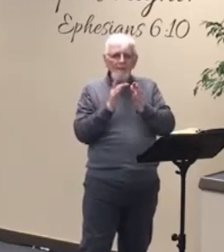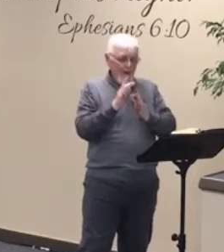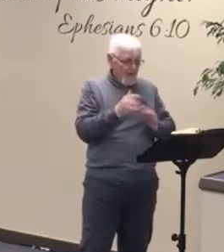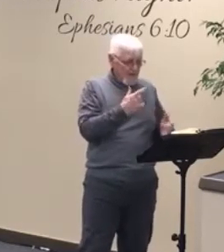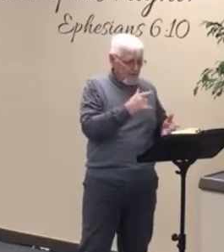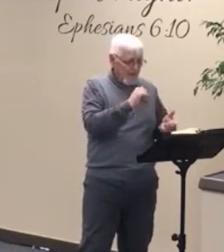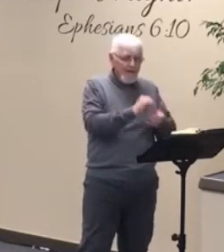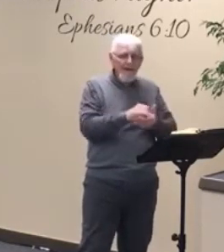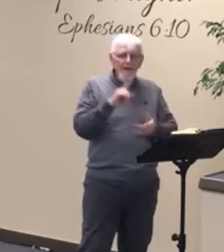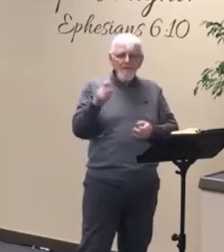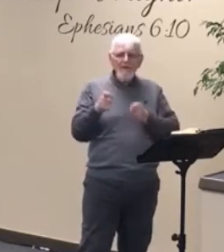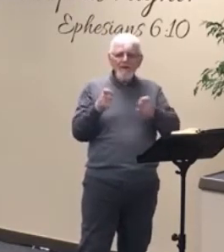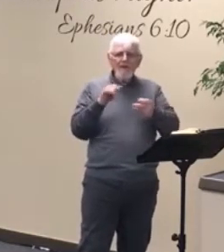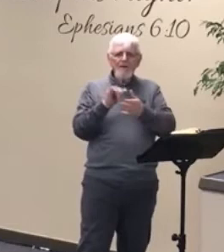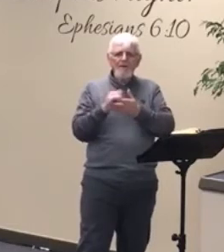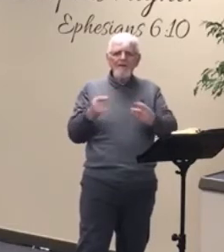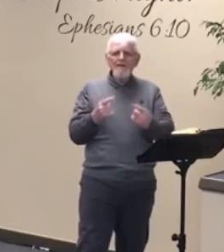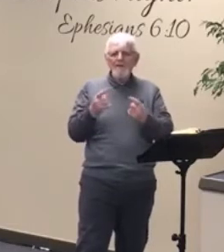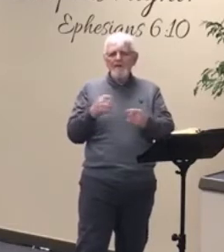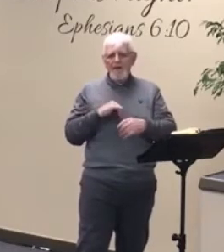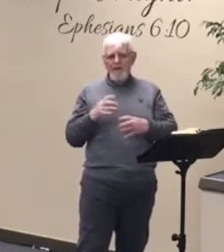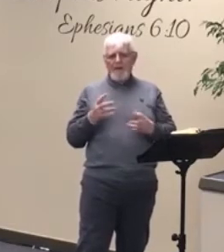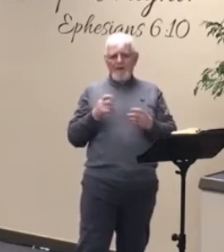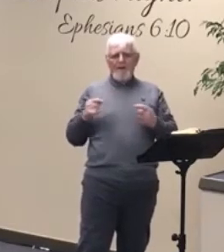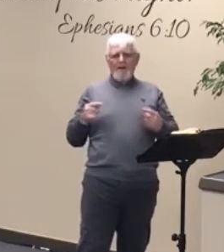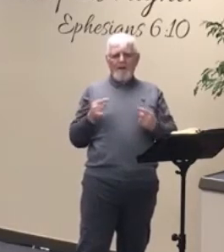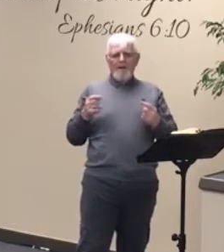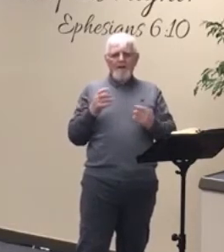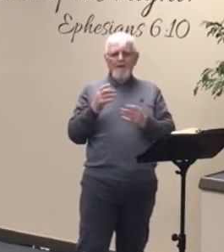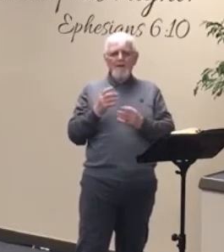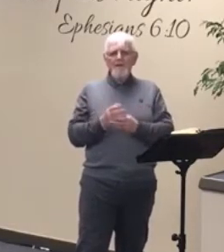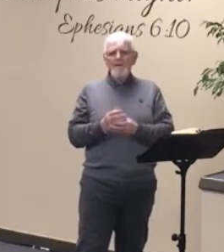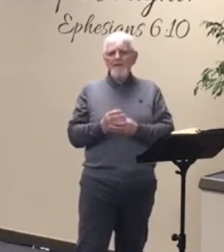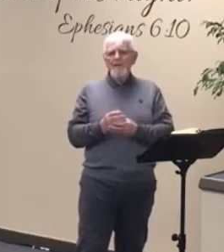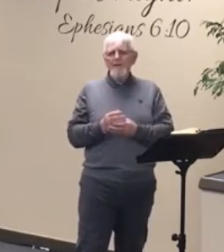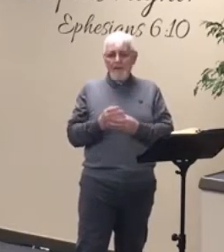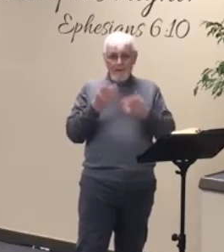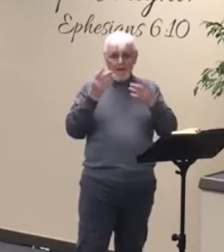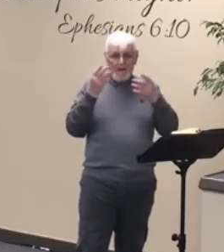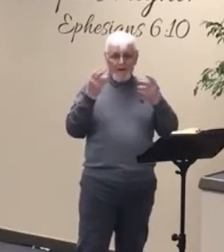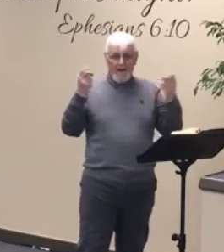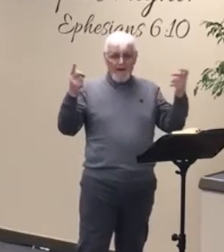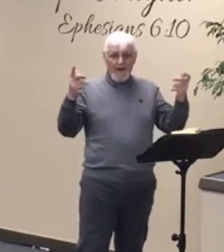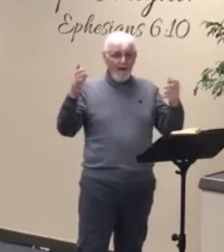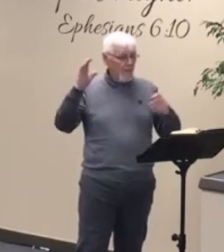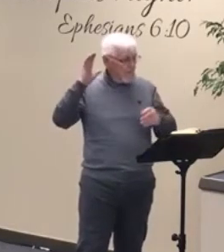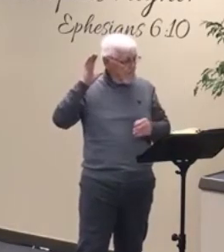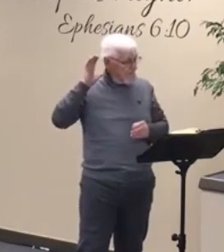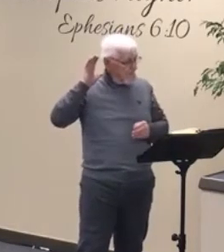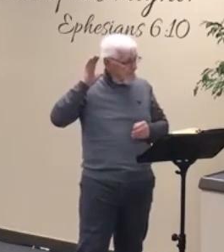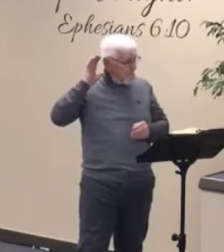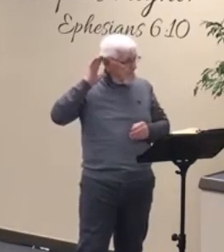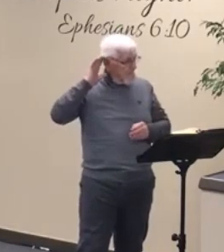I have to deal with these sins. God, I want to deal with these sins. And God says, hello, I'm listening.